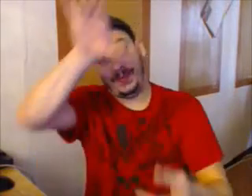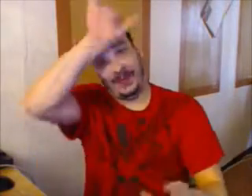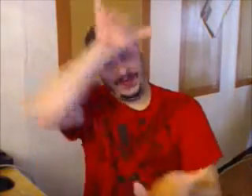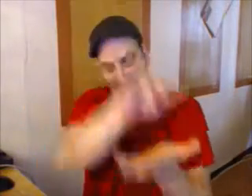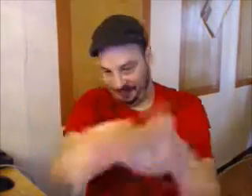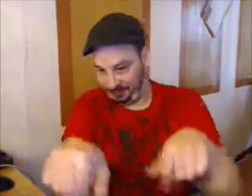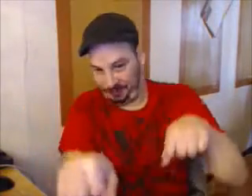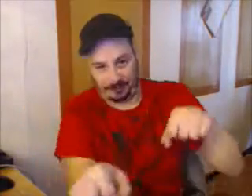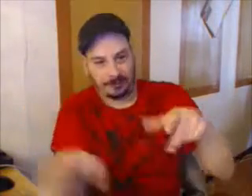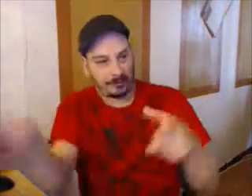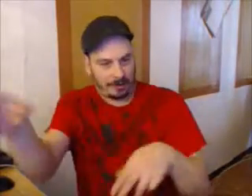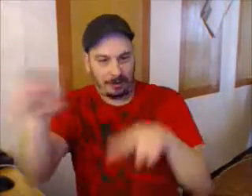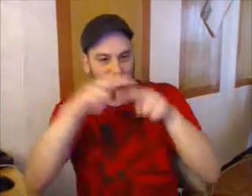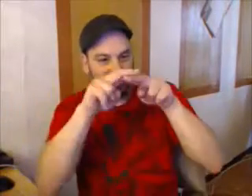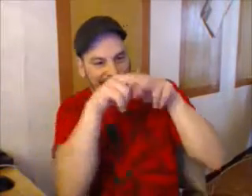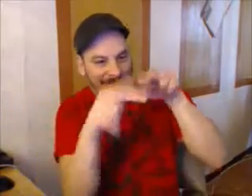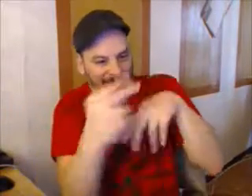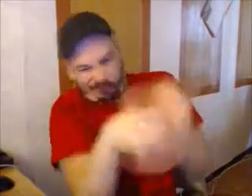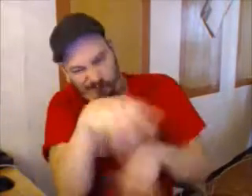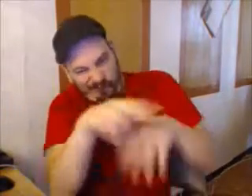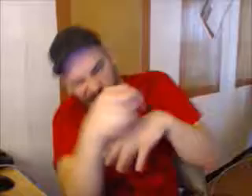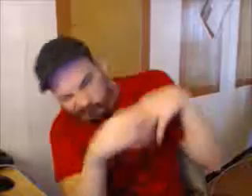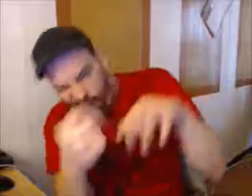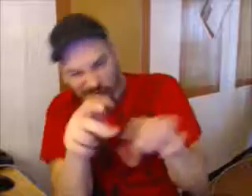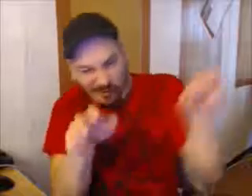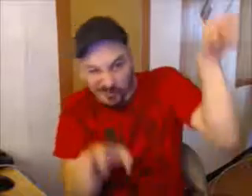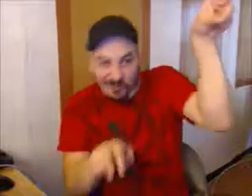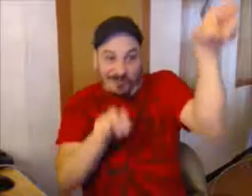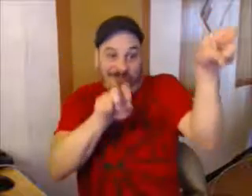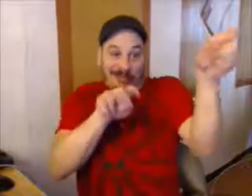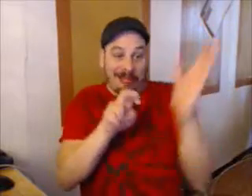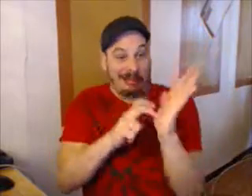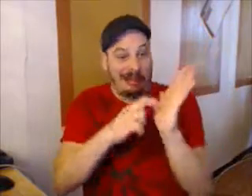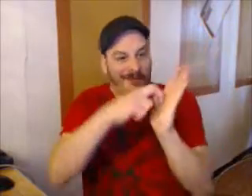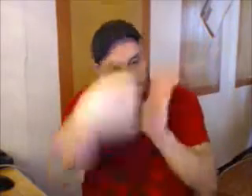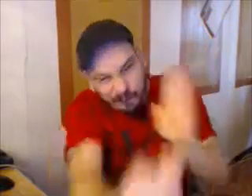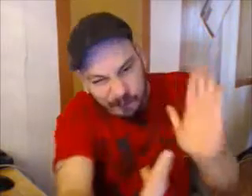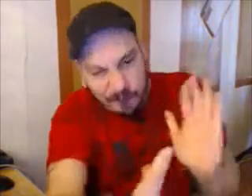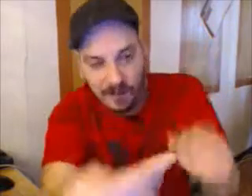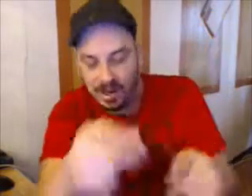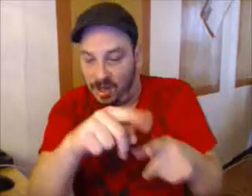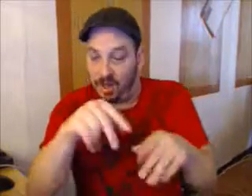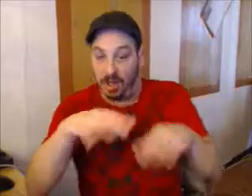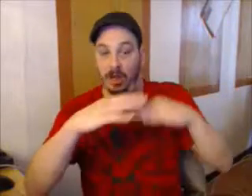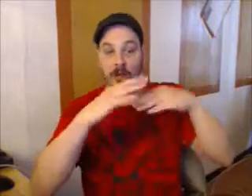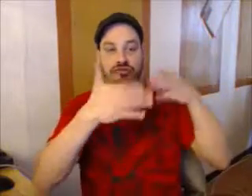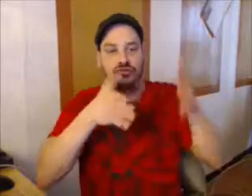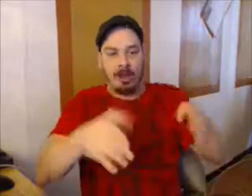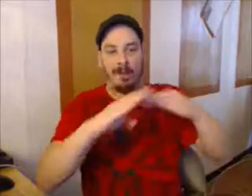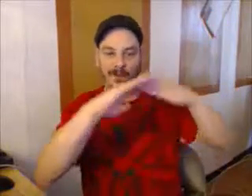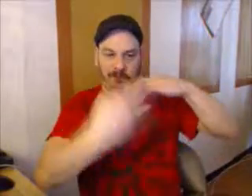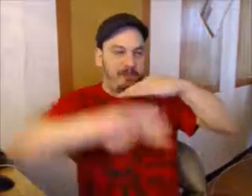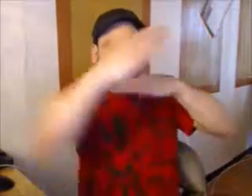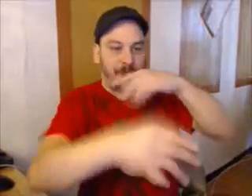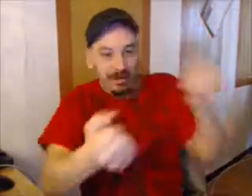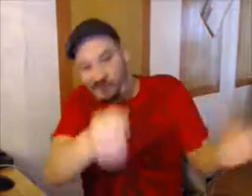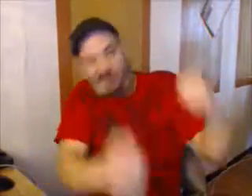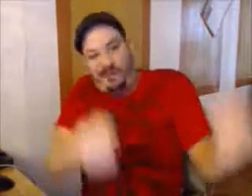of them that I speak to are willing to do it if they know it's part of an agreement that will genuinely reduce the deficit. Keep in mind, our goal